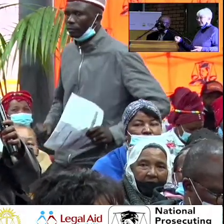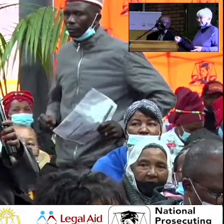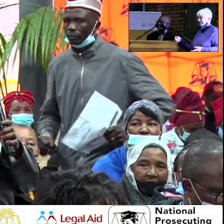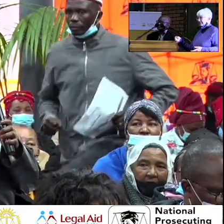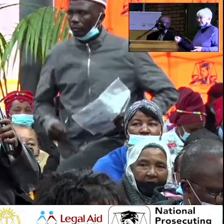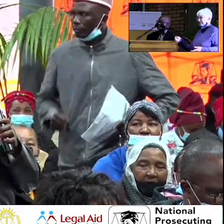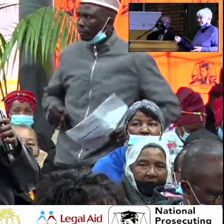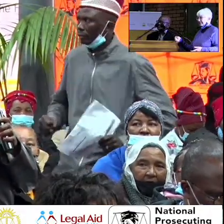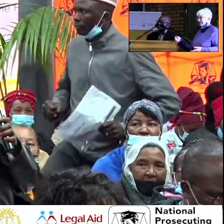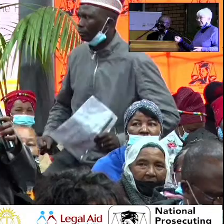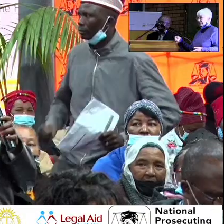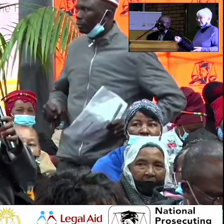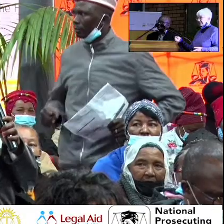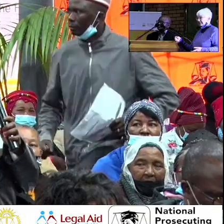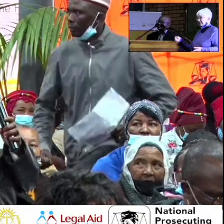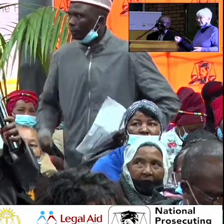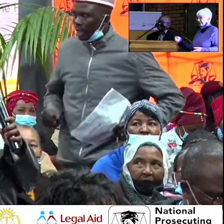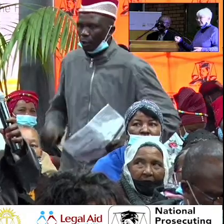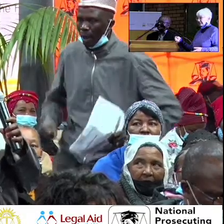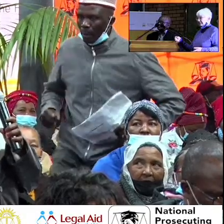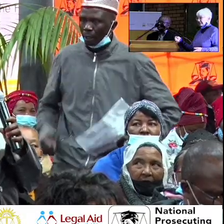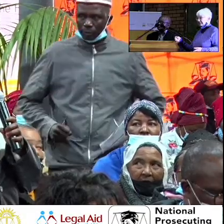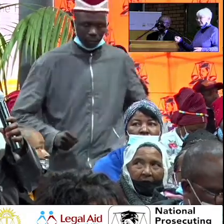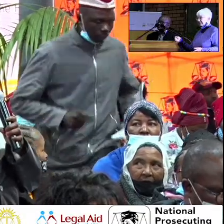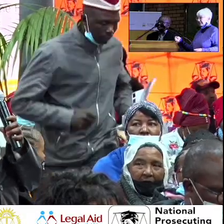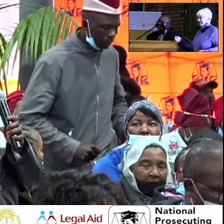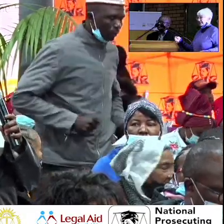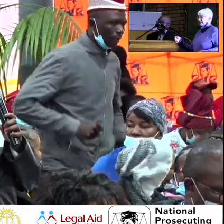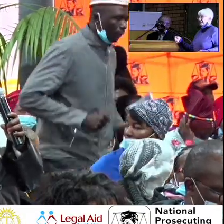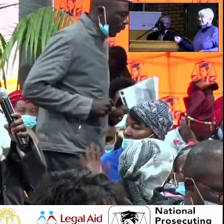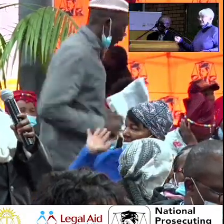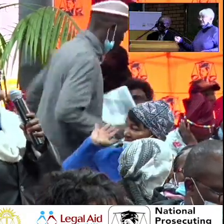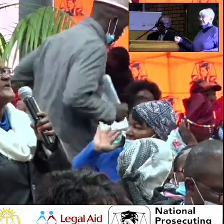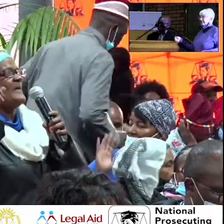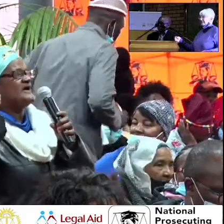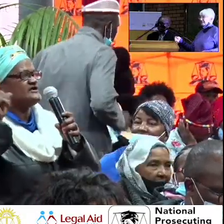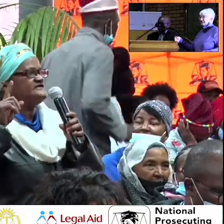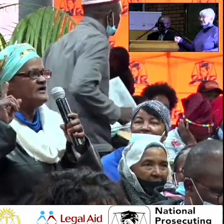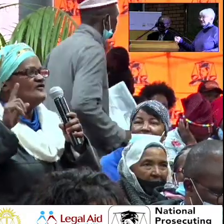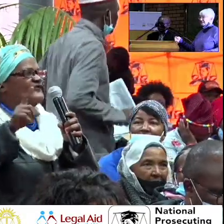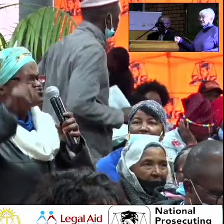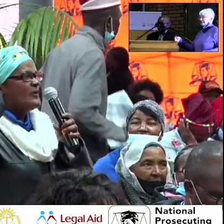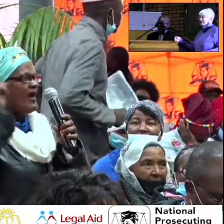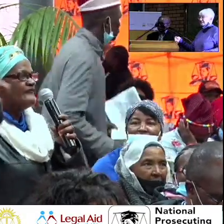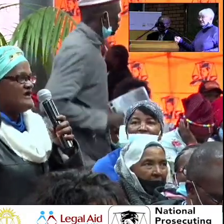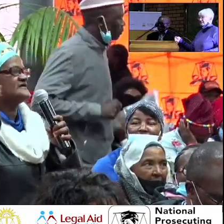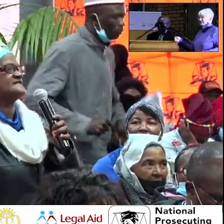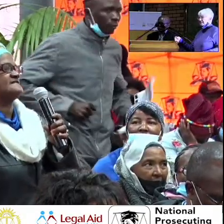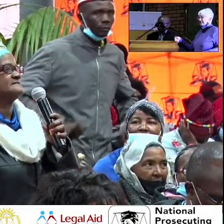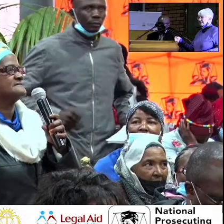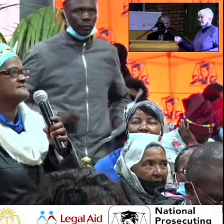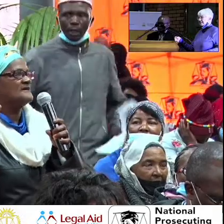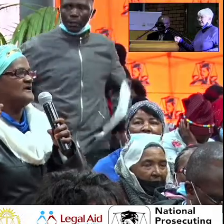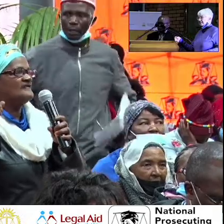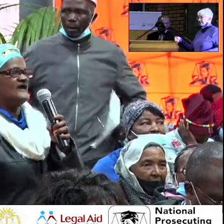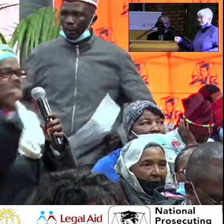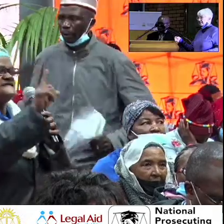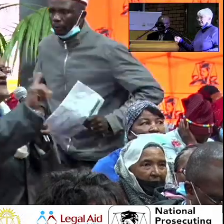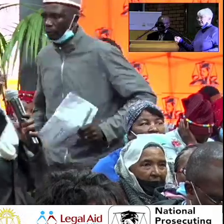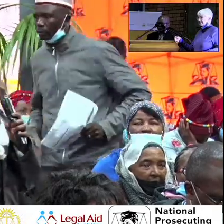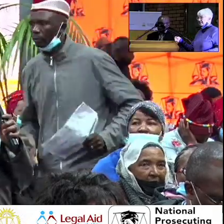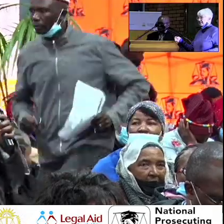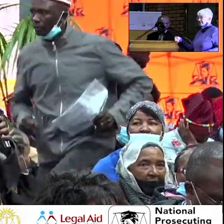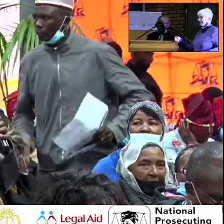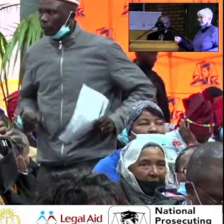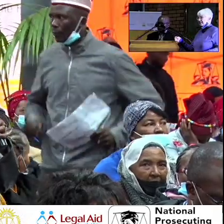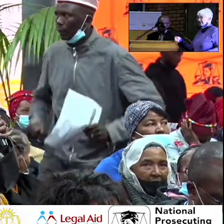parent now for 7 years. And I'm a safety parent for 12 years. There's